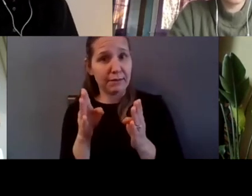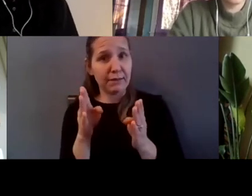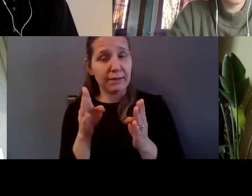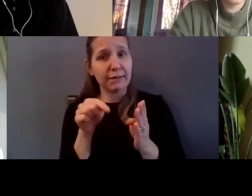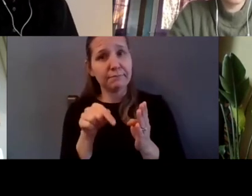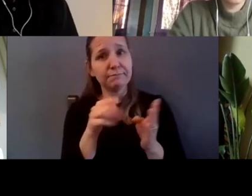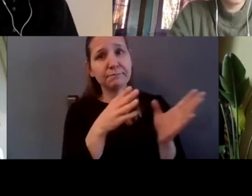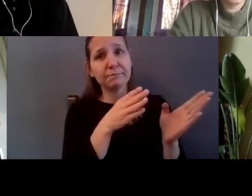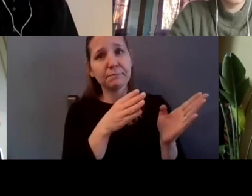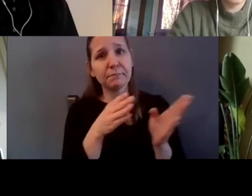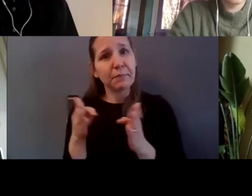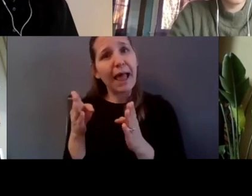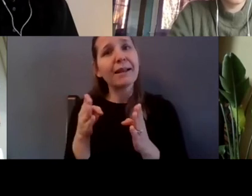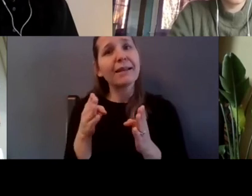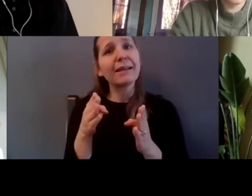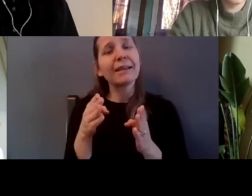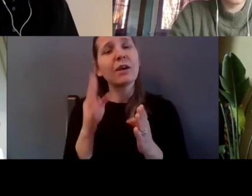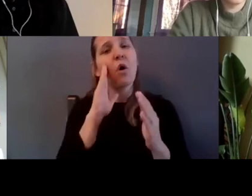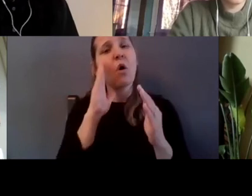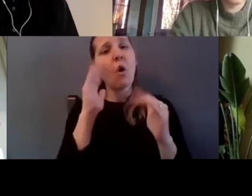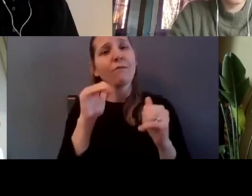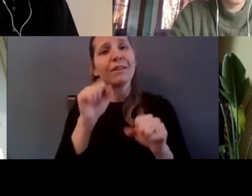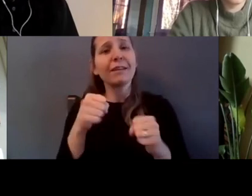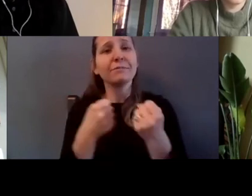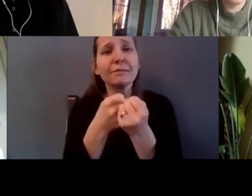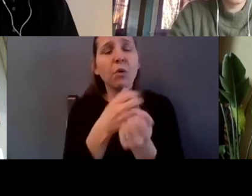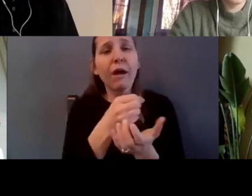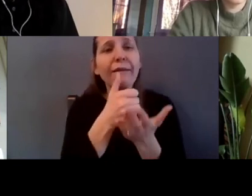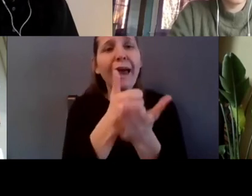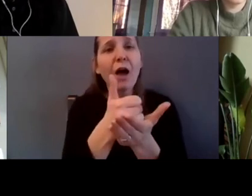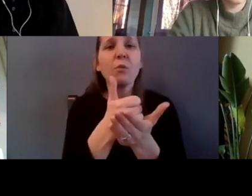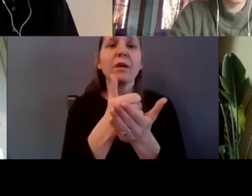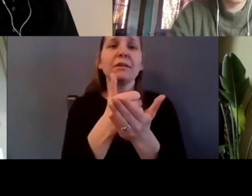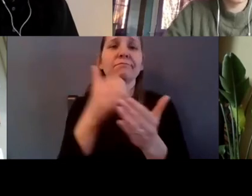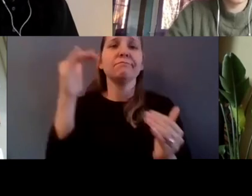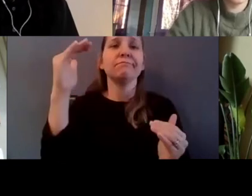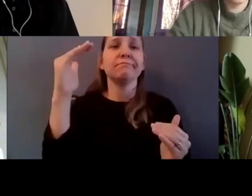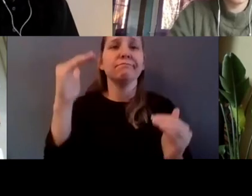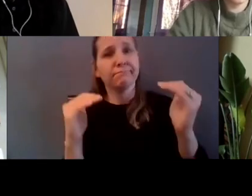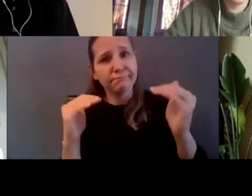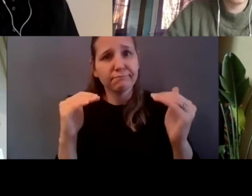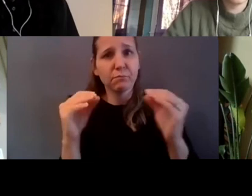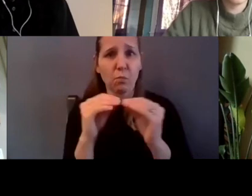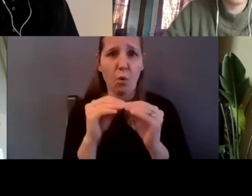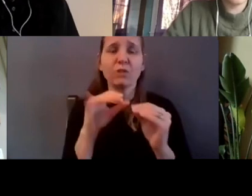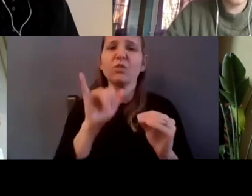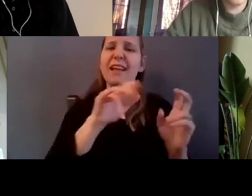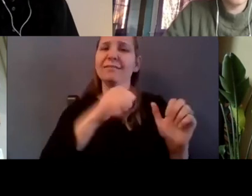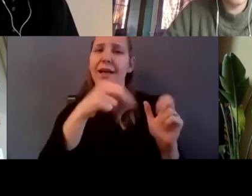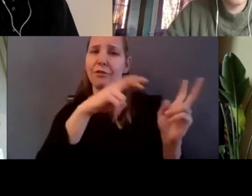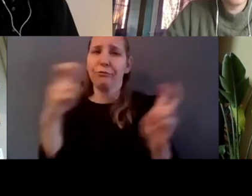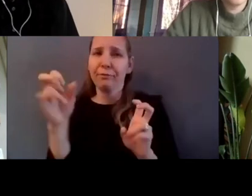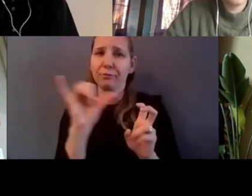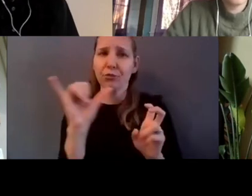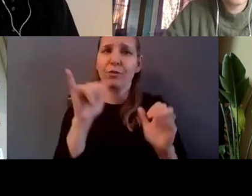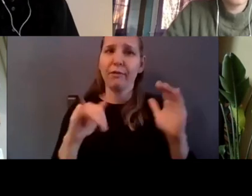if not counteract, they can at least ameliorate some of the effects of inequality, which is another theme that that people have been putting in the chat and our panelists have picked